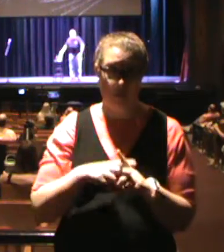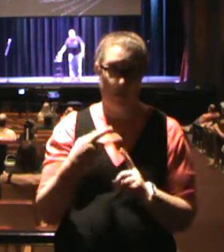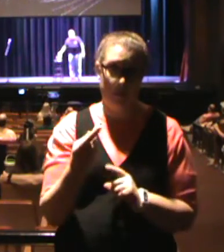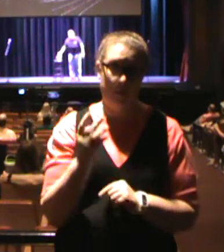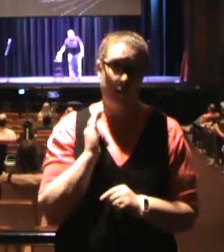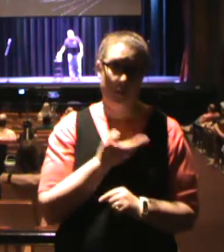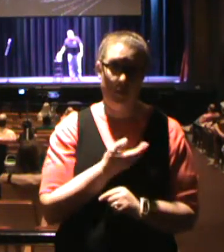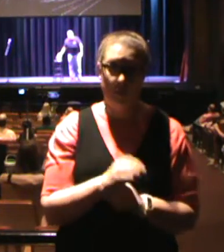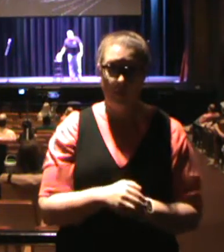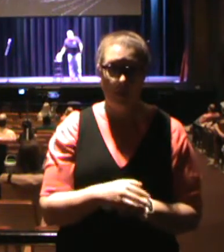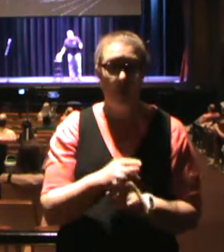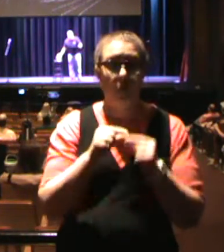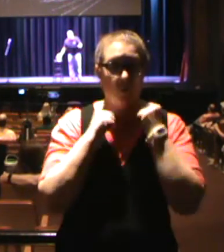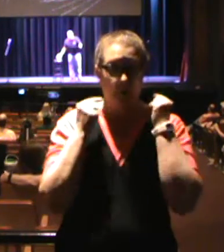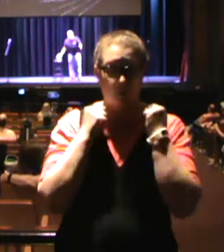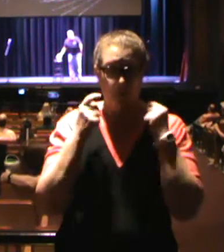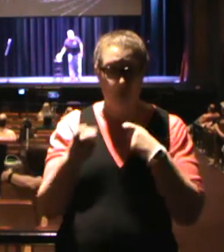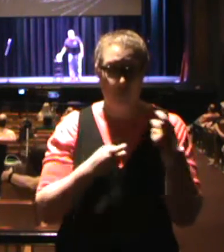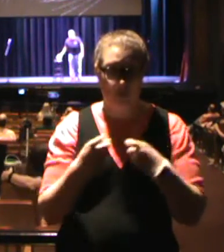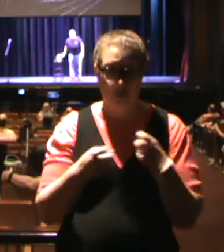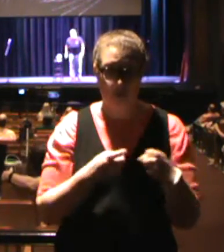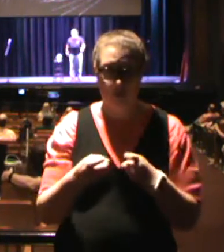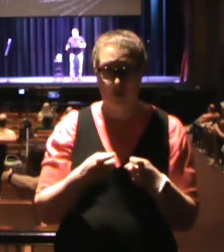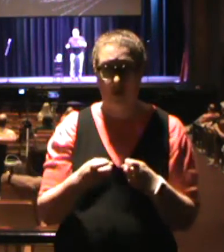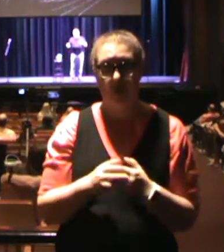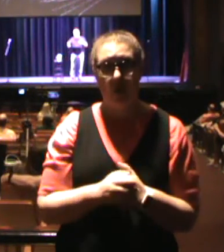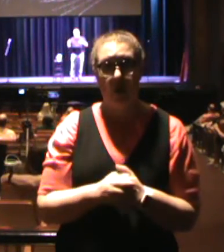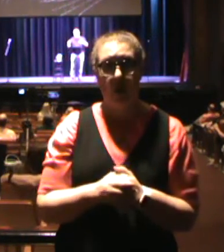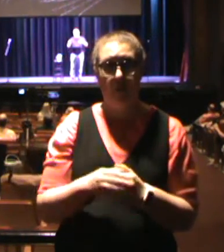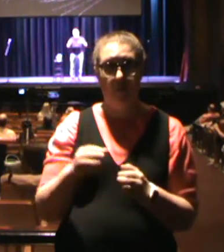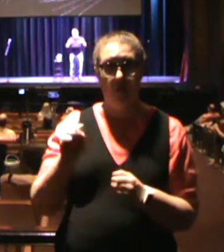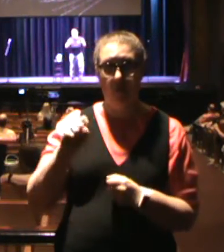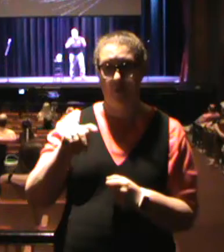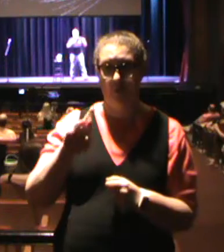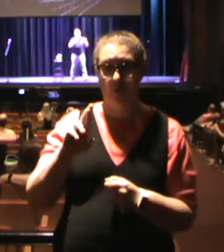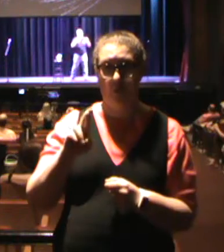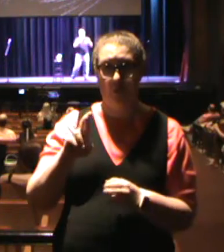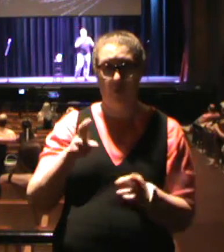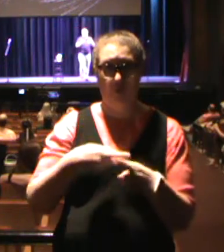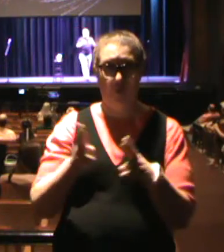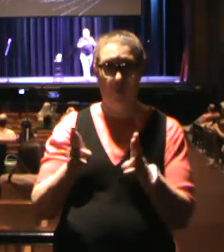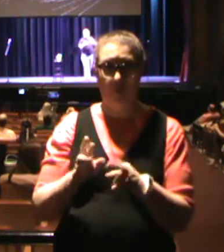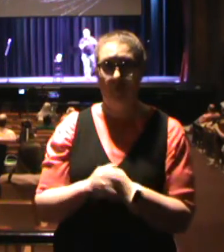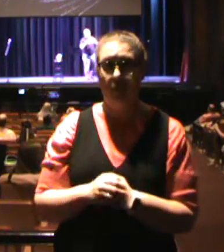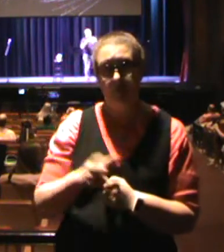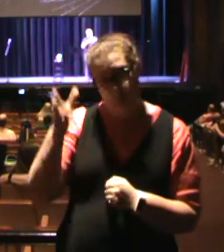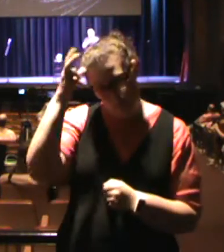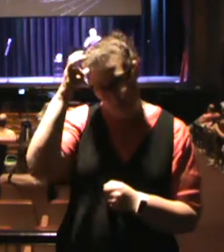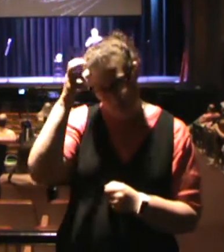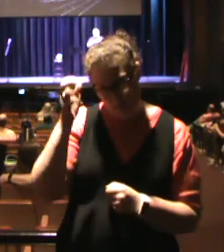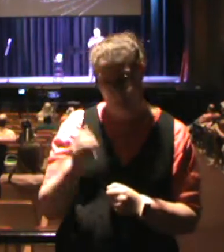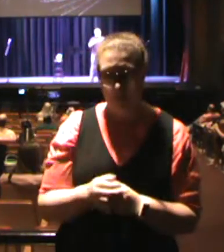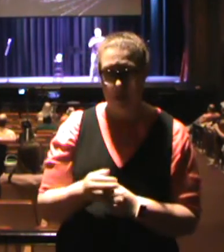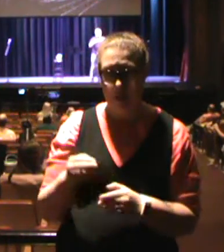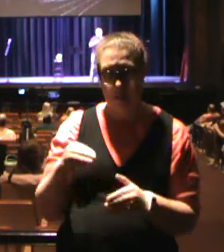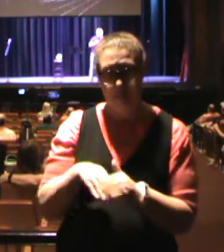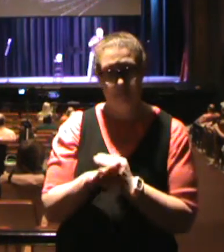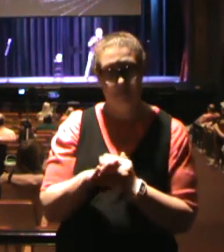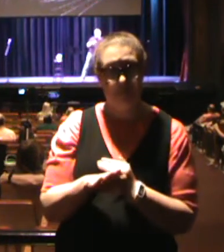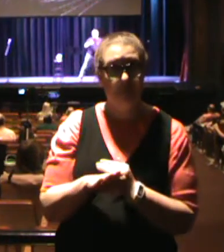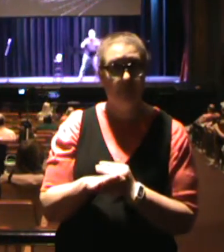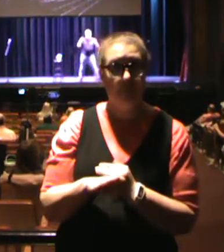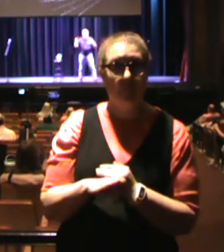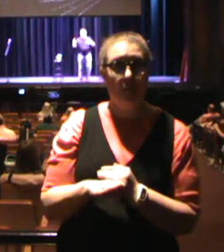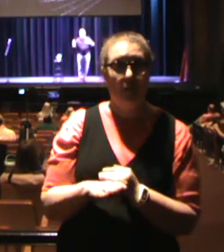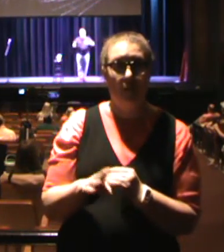Eliashib was the priest who was put in charge of the storerooms. It's how Satan kind of got a foothold in the church to start with